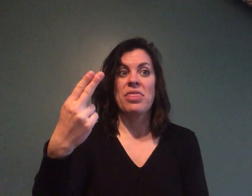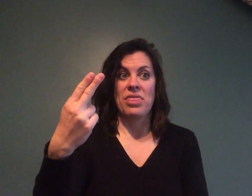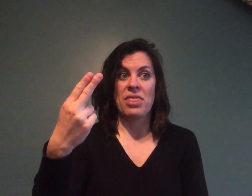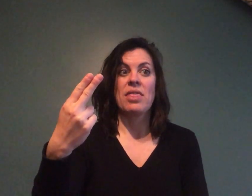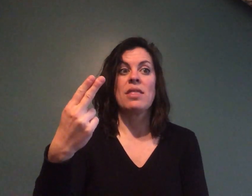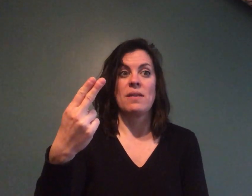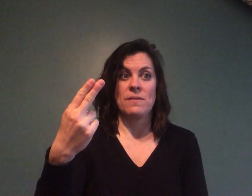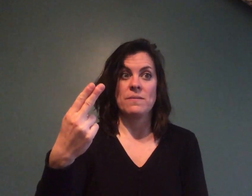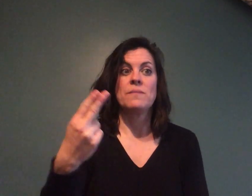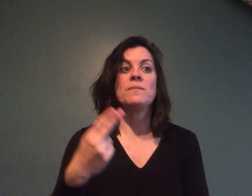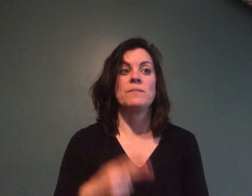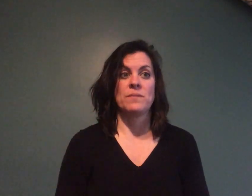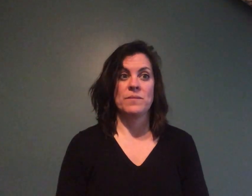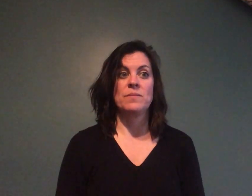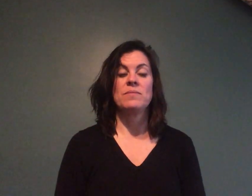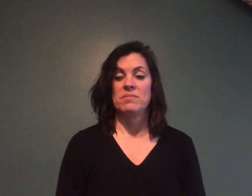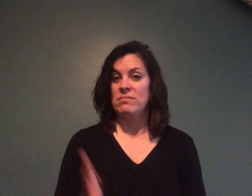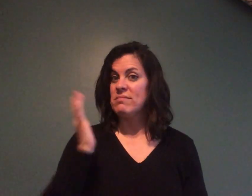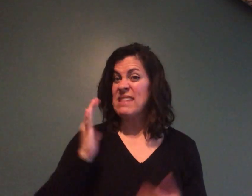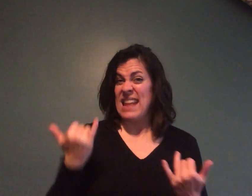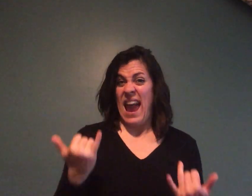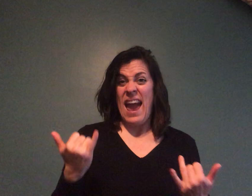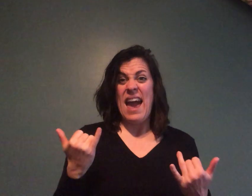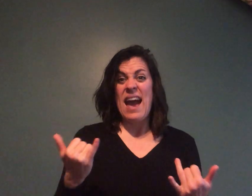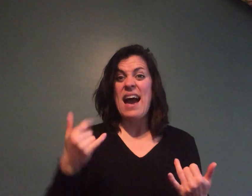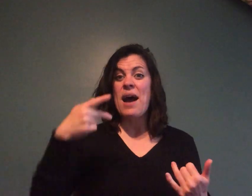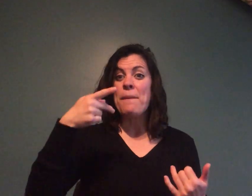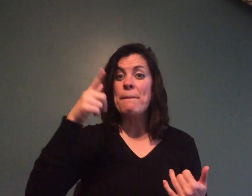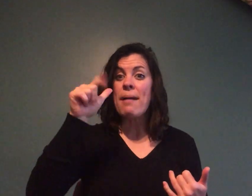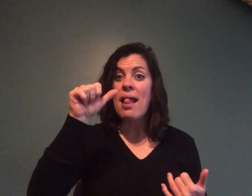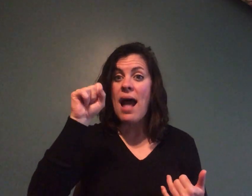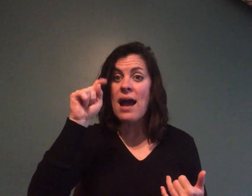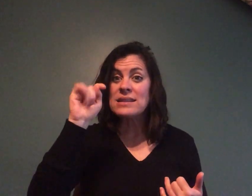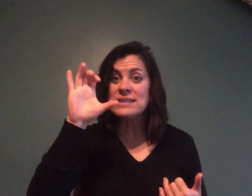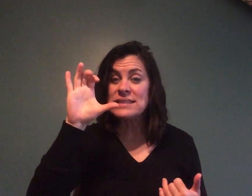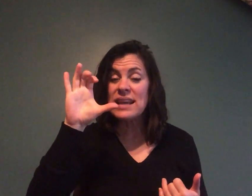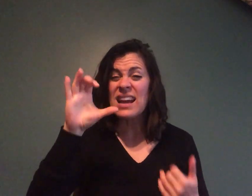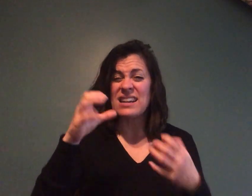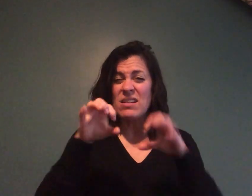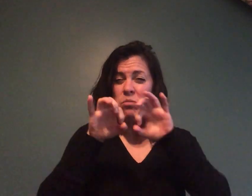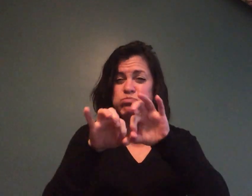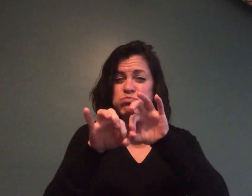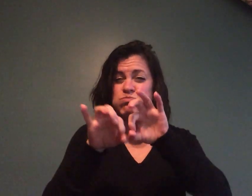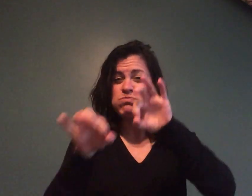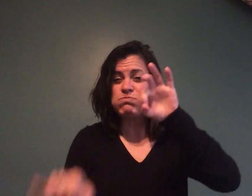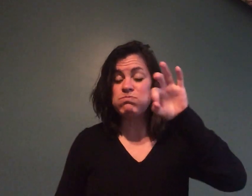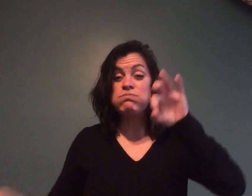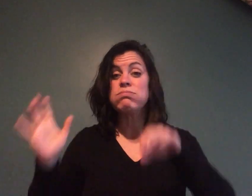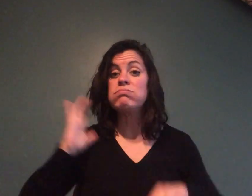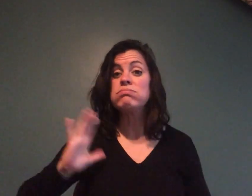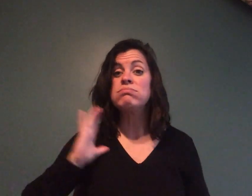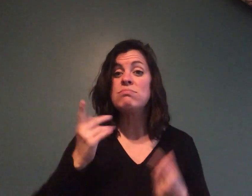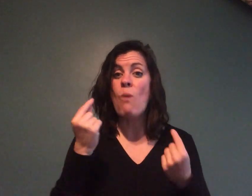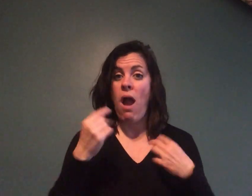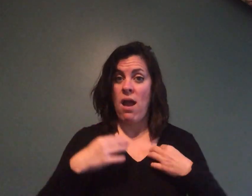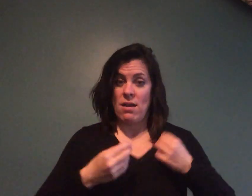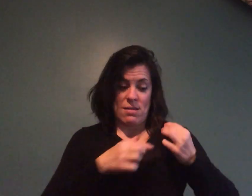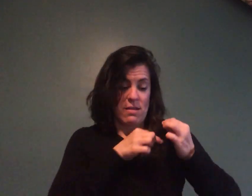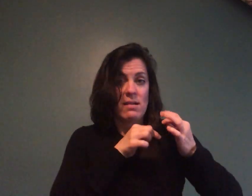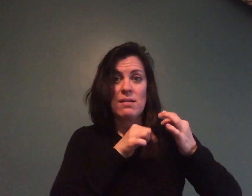okay, they had more tendency to fall apart. And they would just start to fray and fall apart.